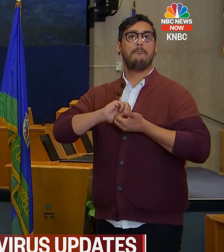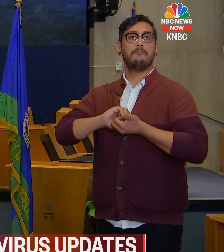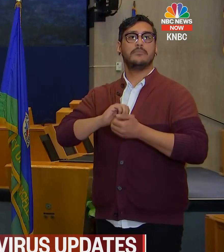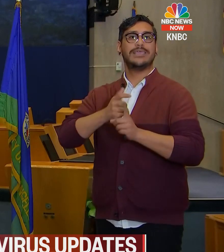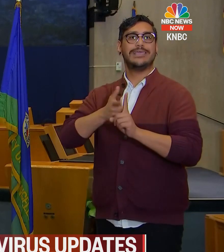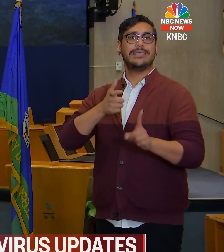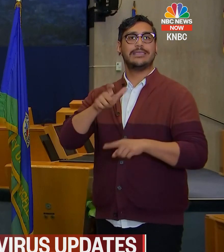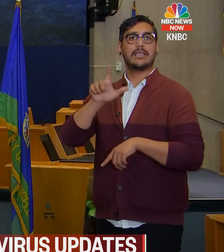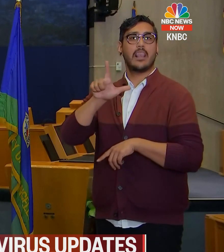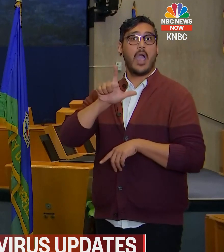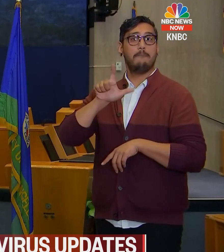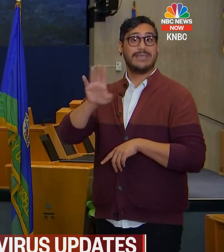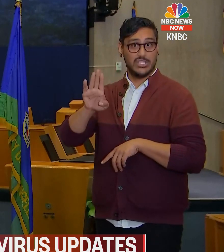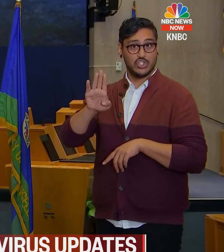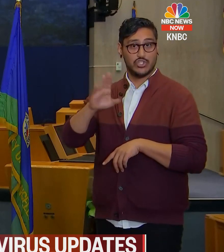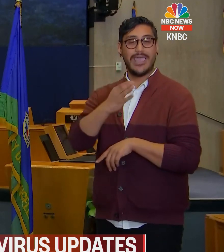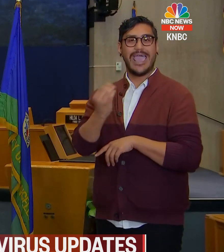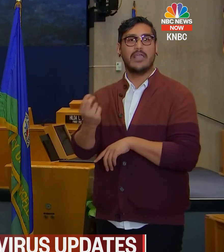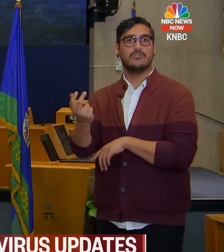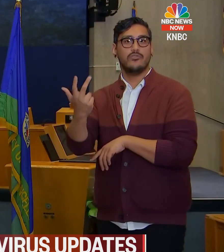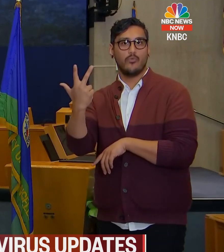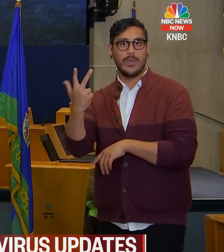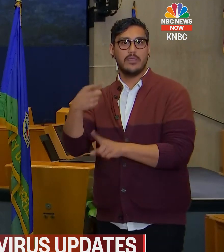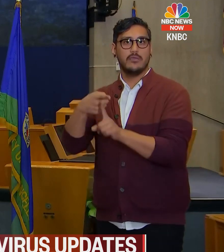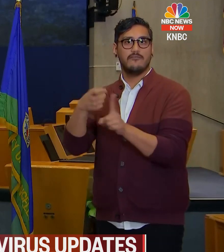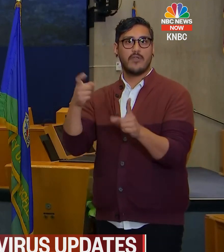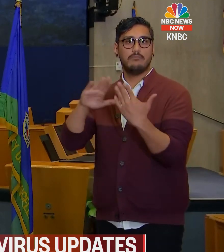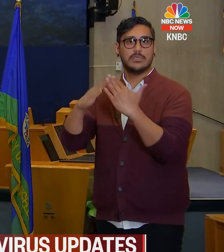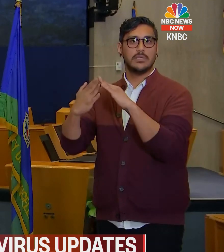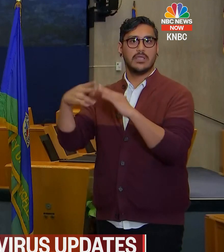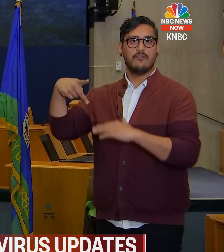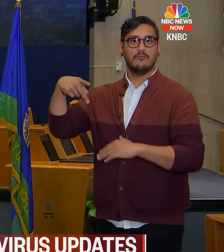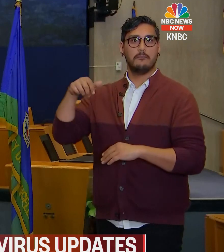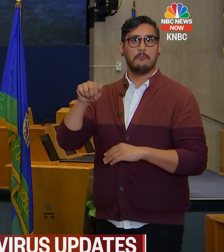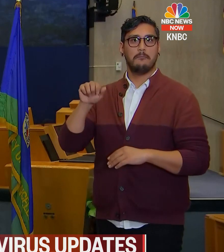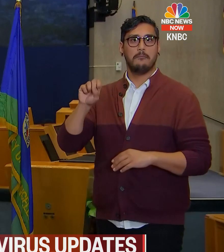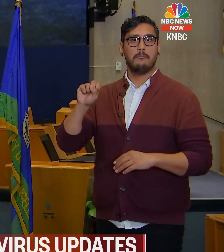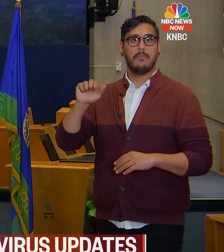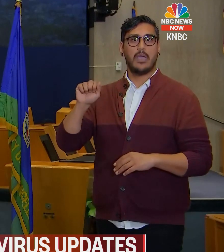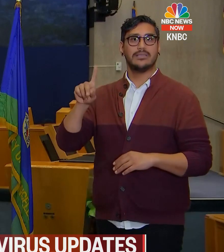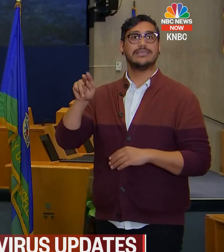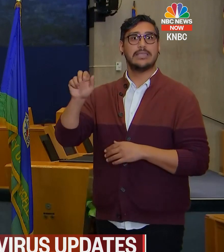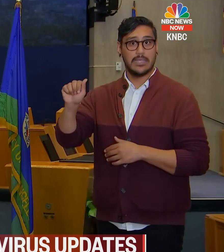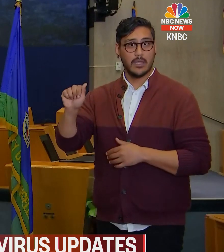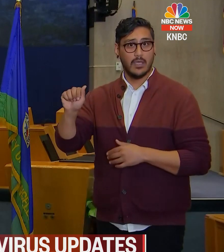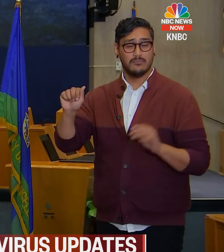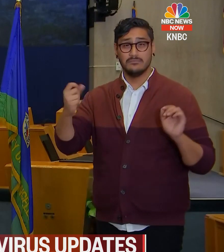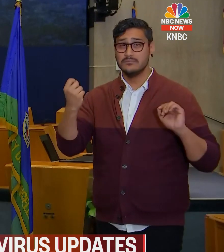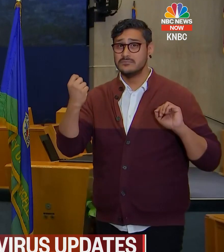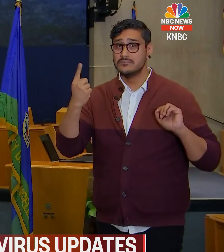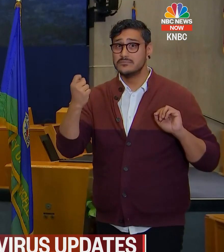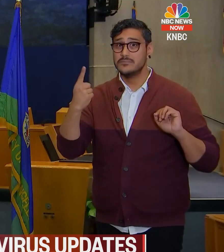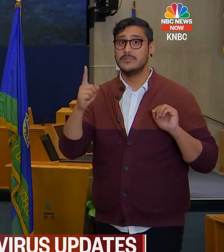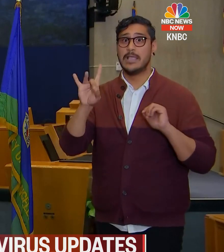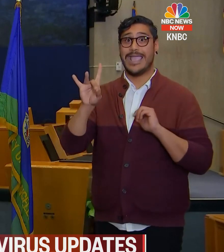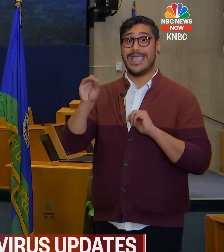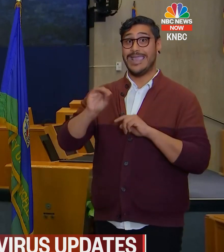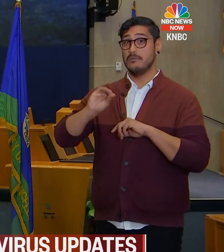Beach and 3 cases that are reported by the city of Pasadena. I want to note that